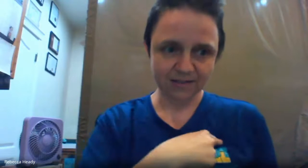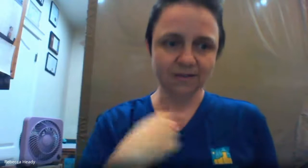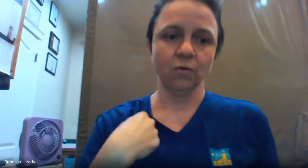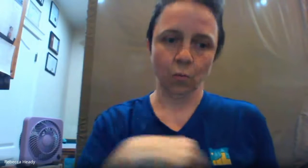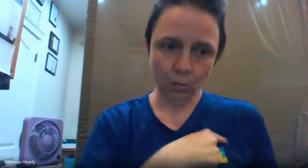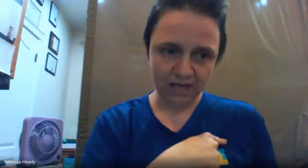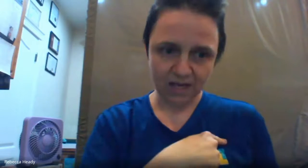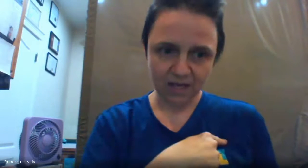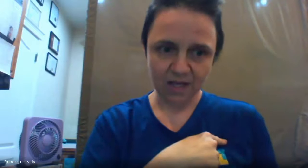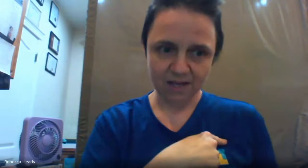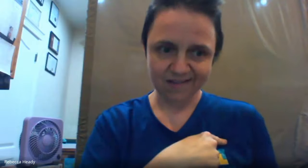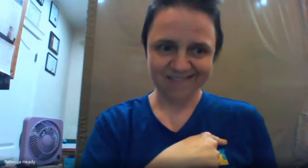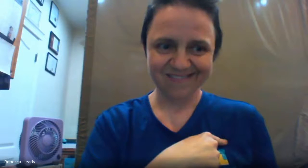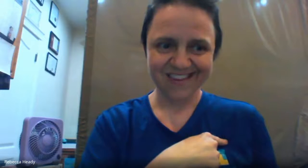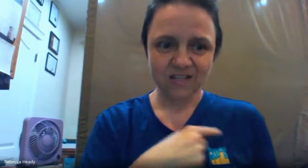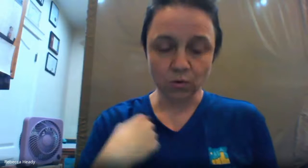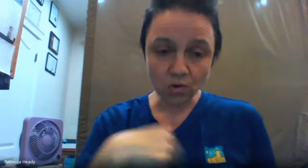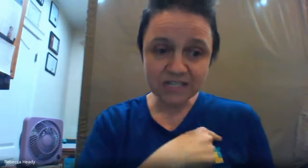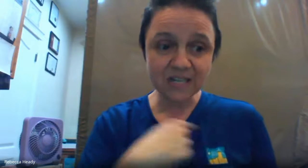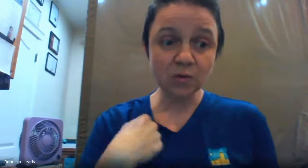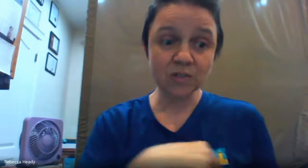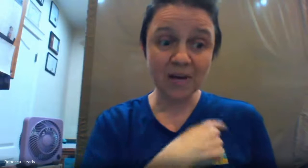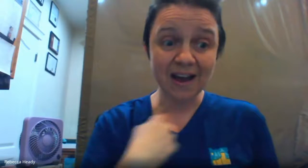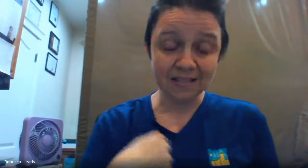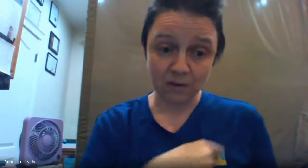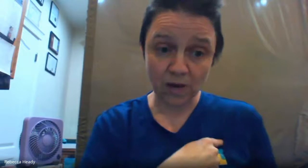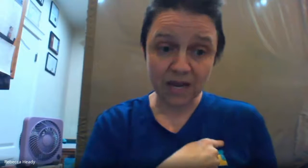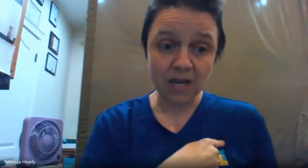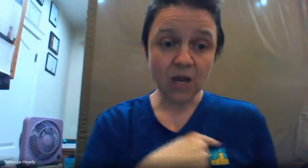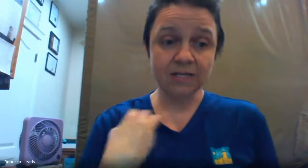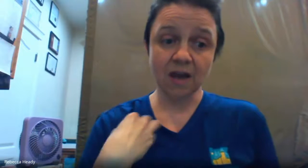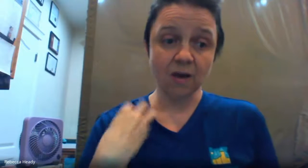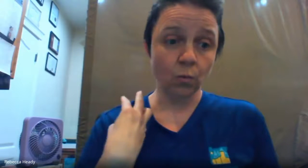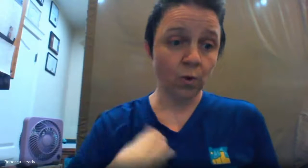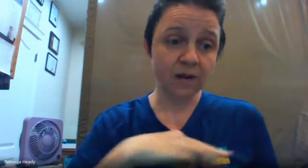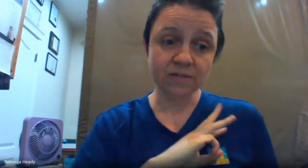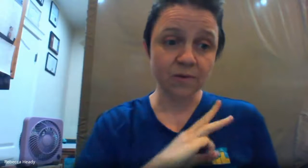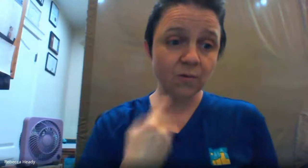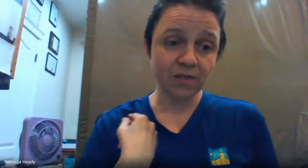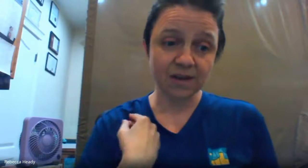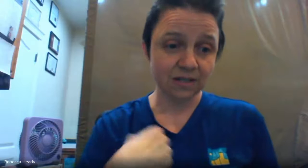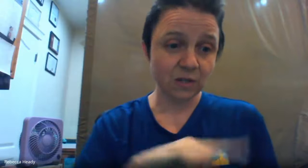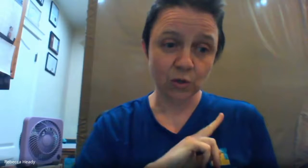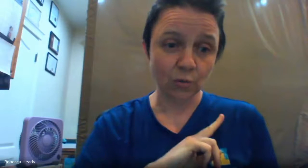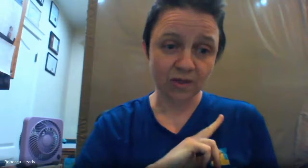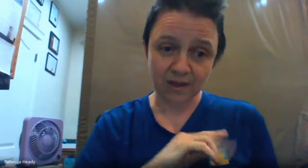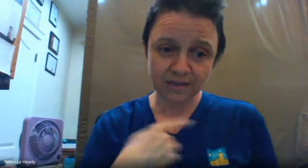we. So no distinction between us and we. It's not we, W with an S and you with an S. It's just pointer